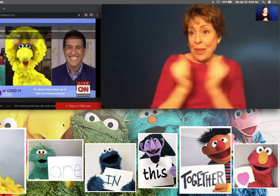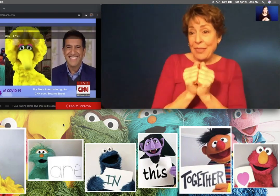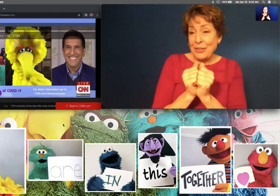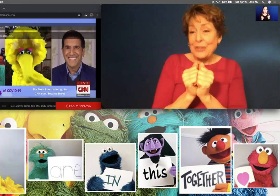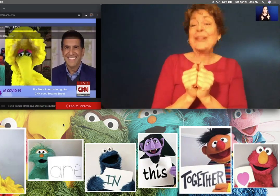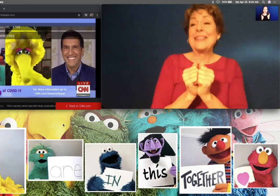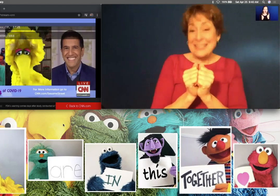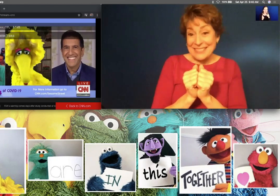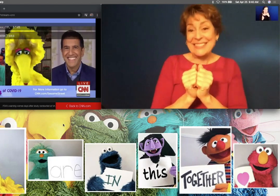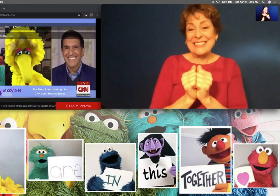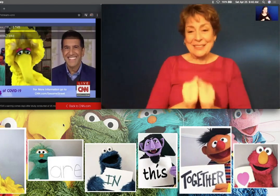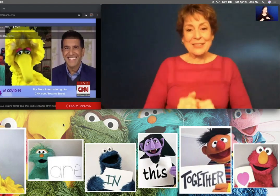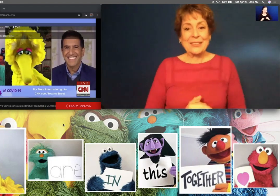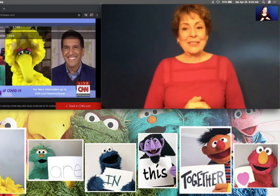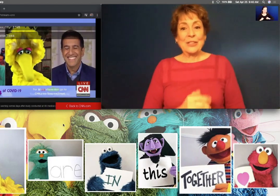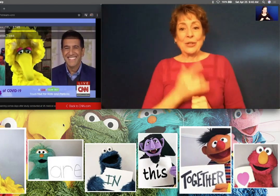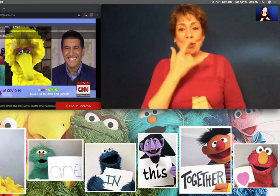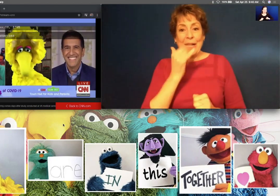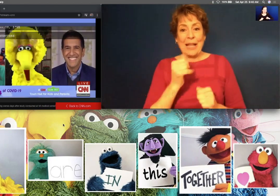that we do.